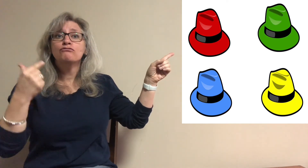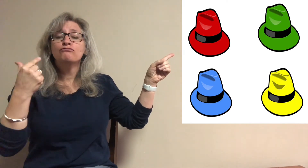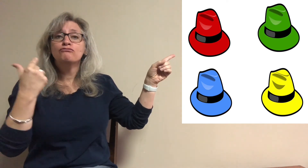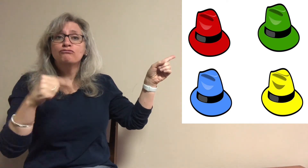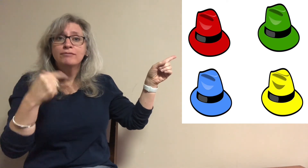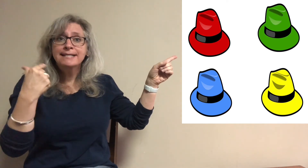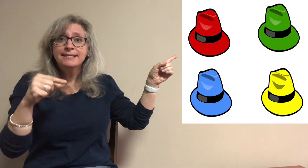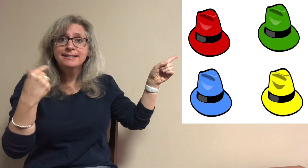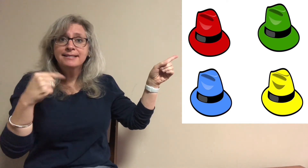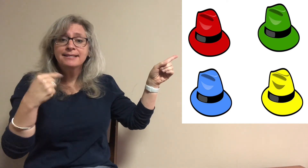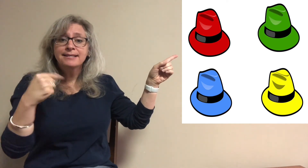green,